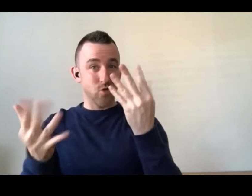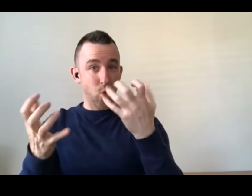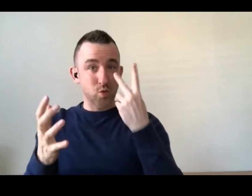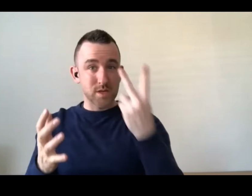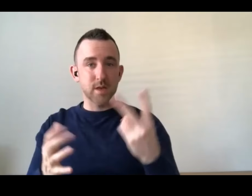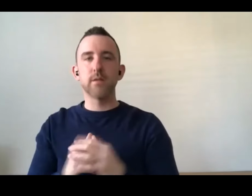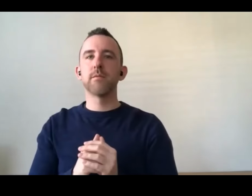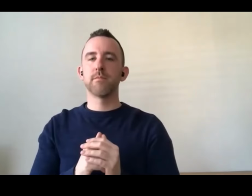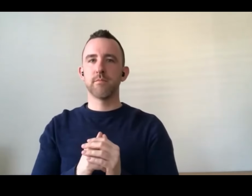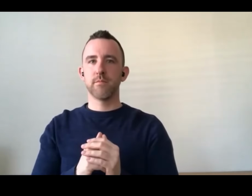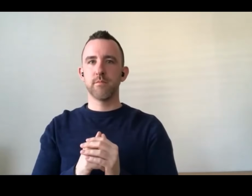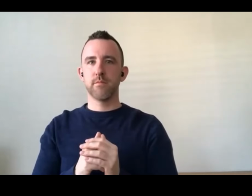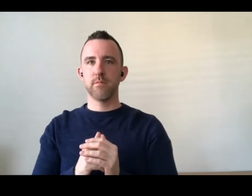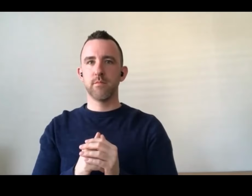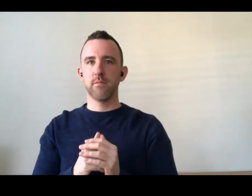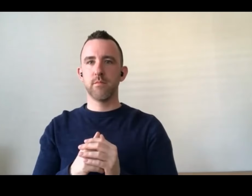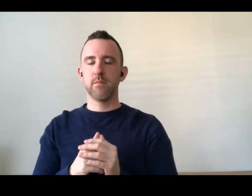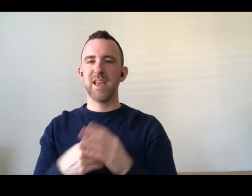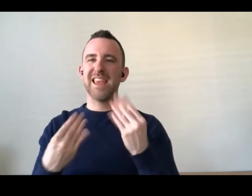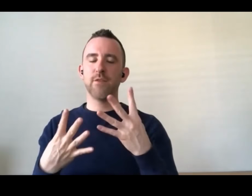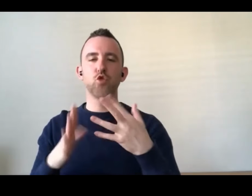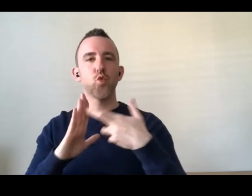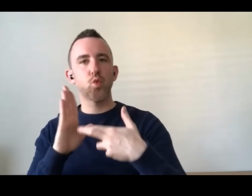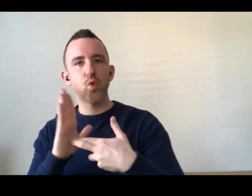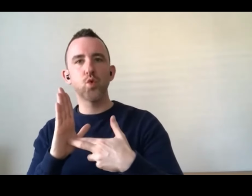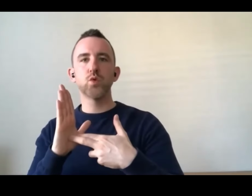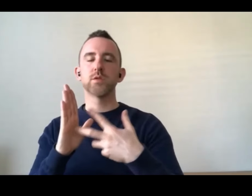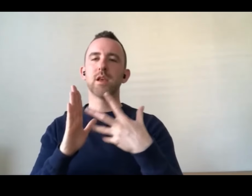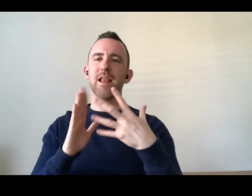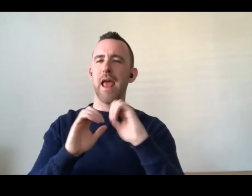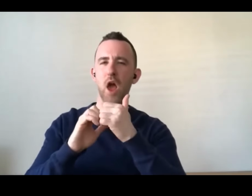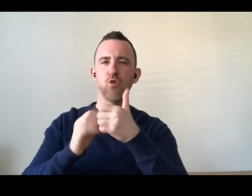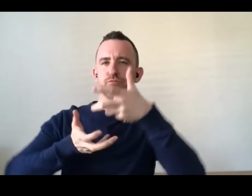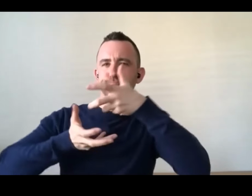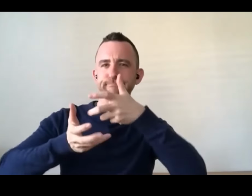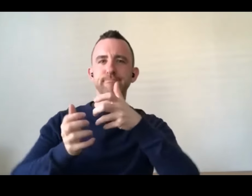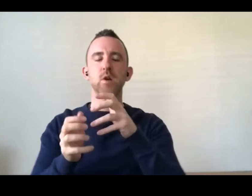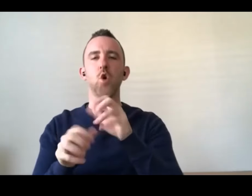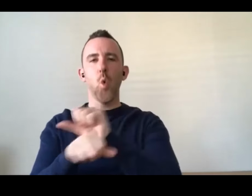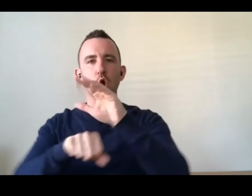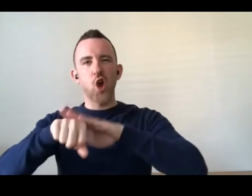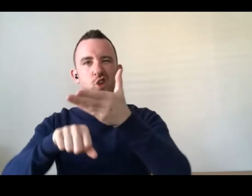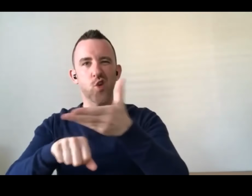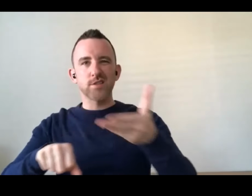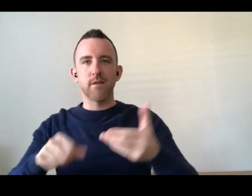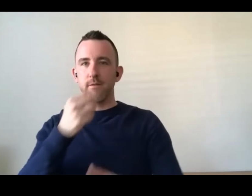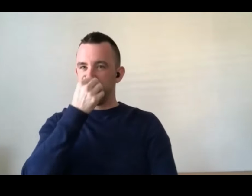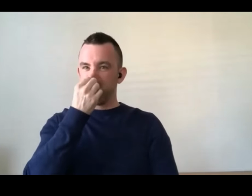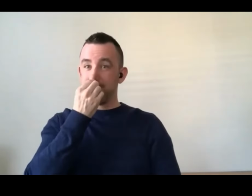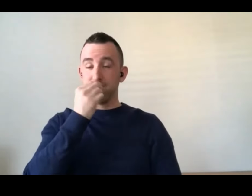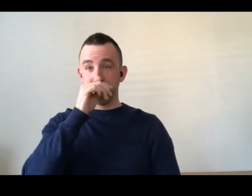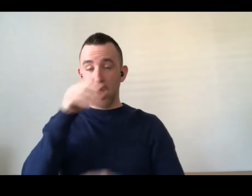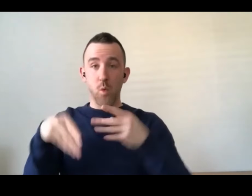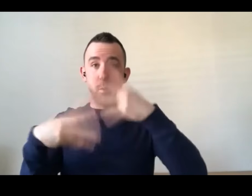it kind of gives you some rules and guidelines for how to work on your stuff. So let me just pull that up